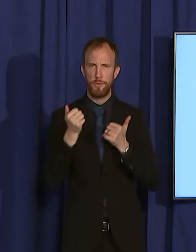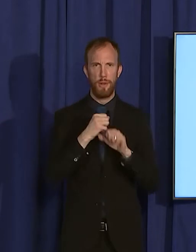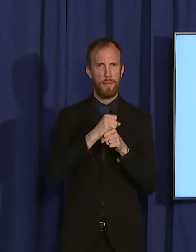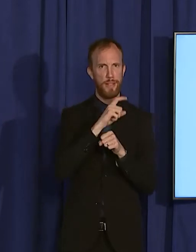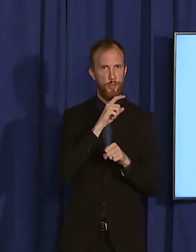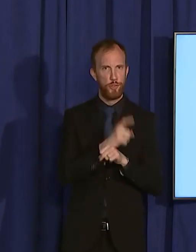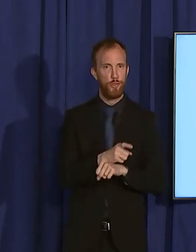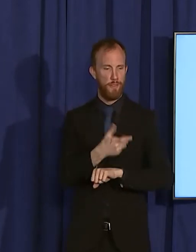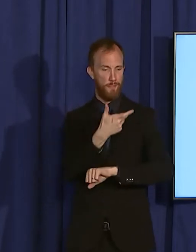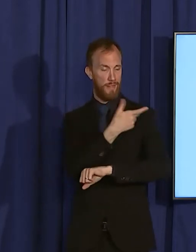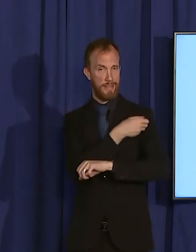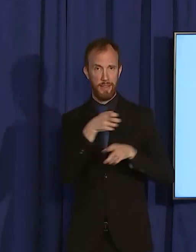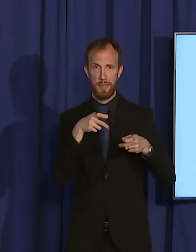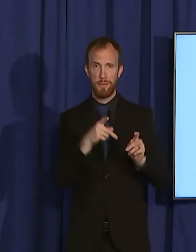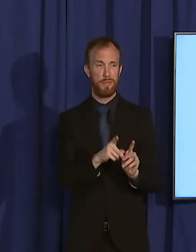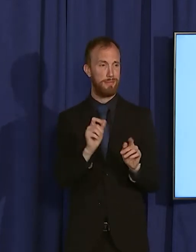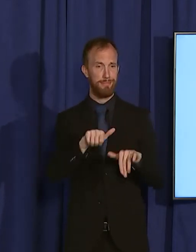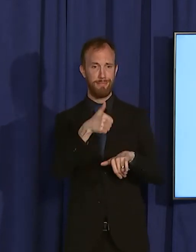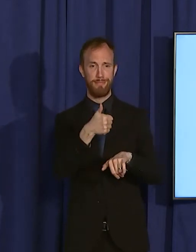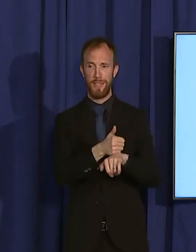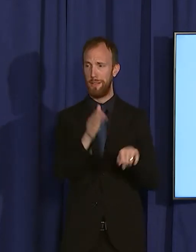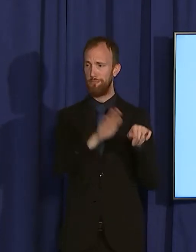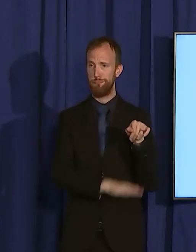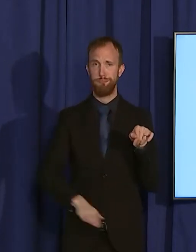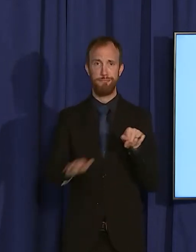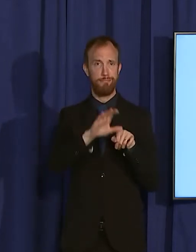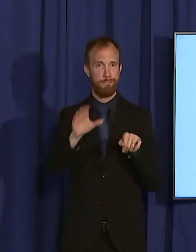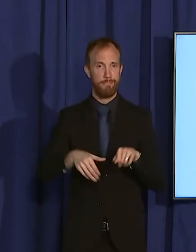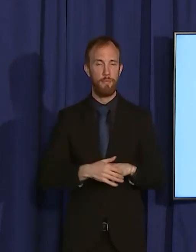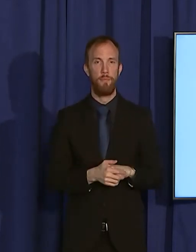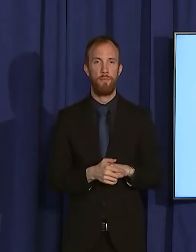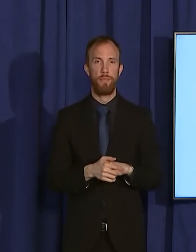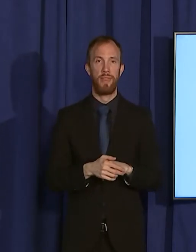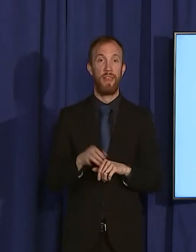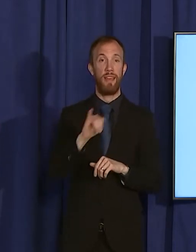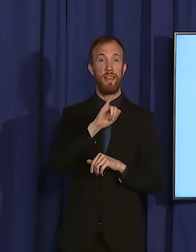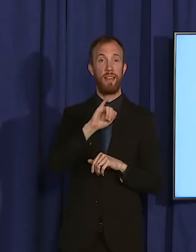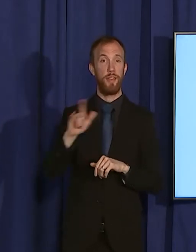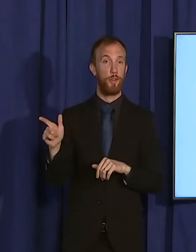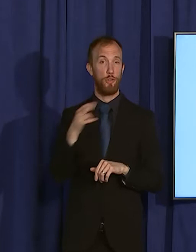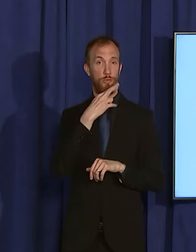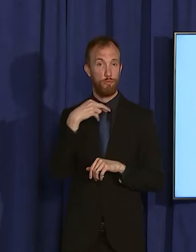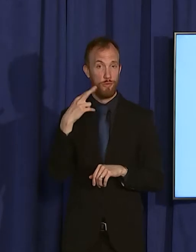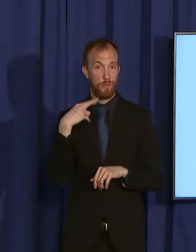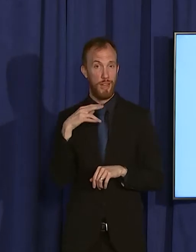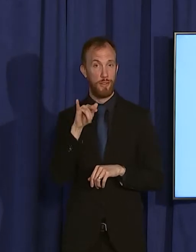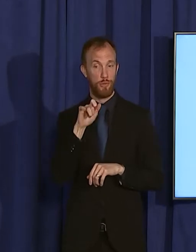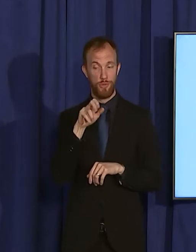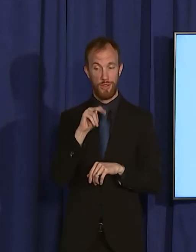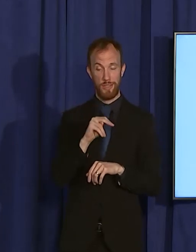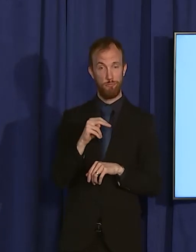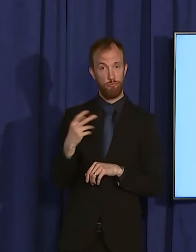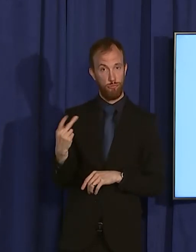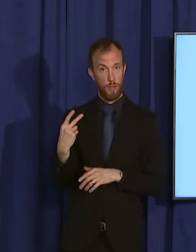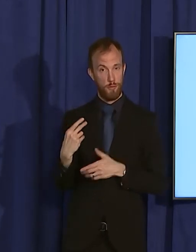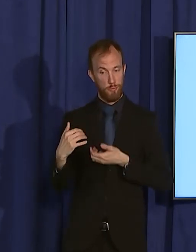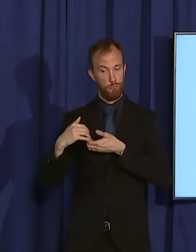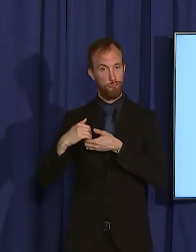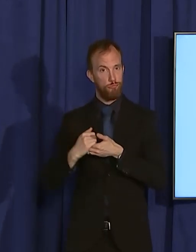vaccine opportunities are available there as well. We're working with the Illinois Restaurant Association. Multiple